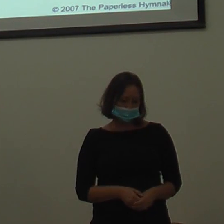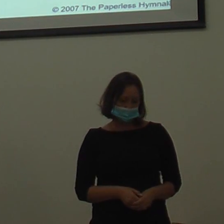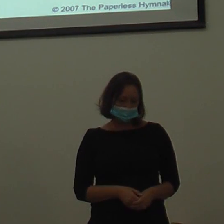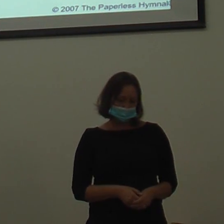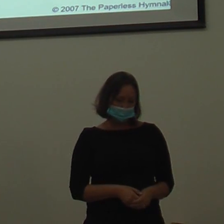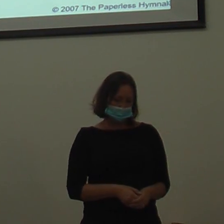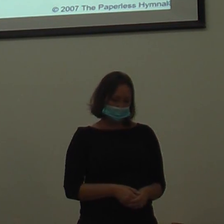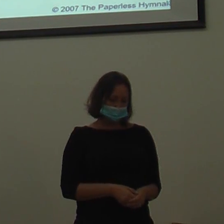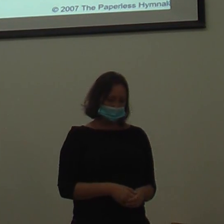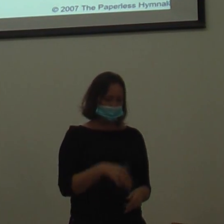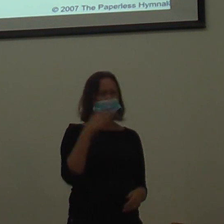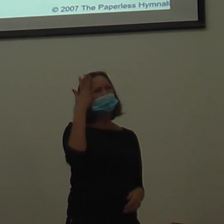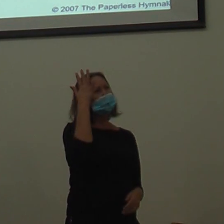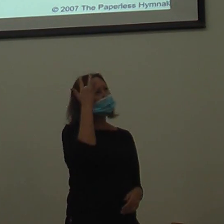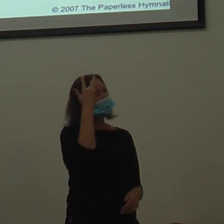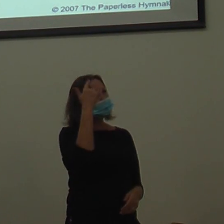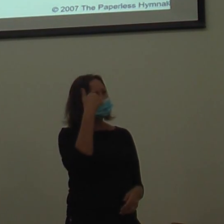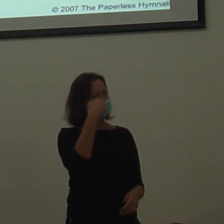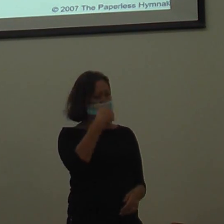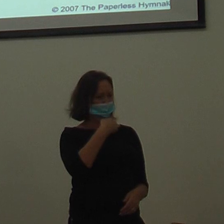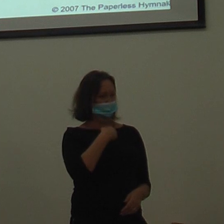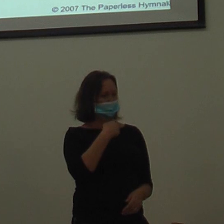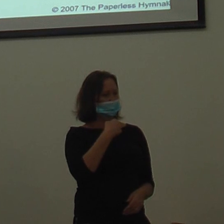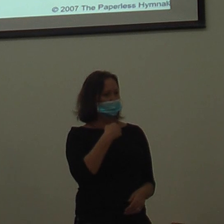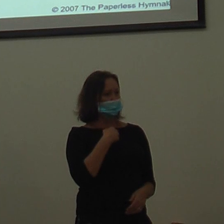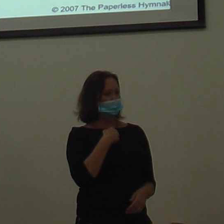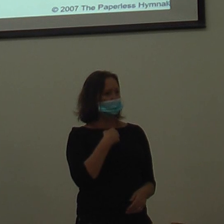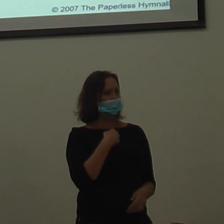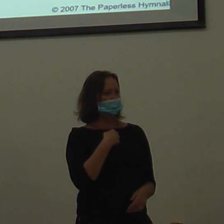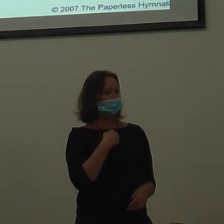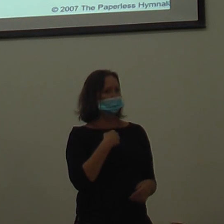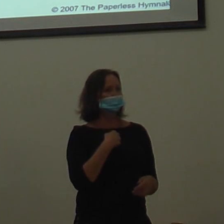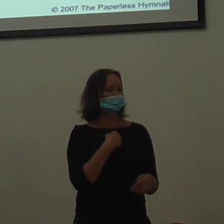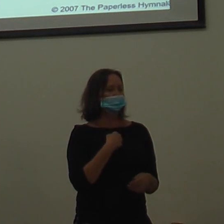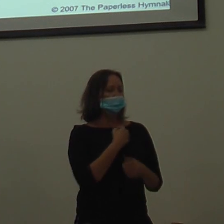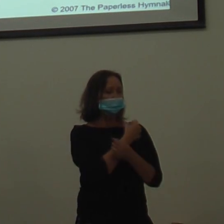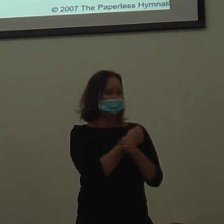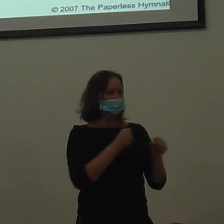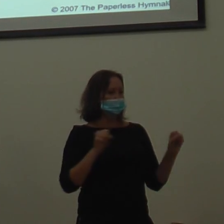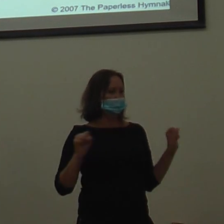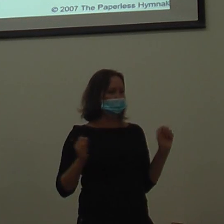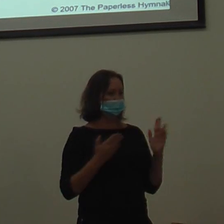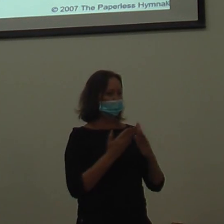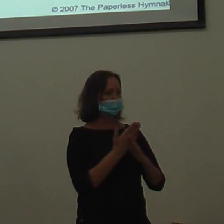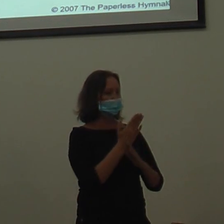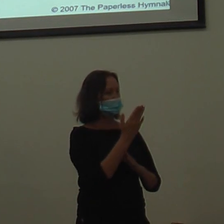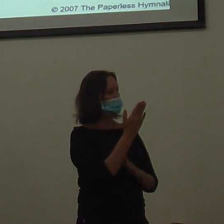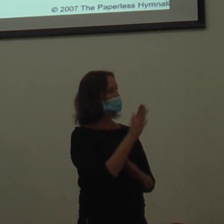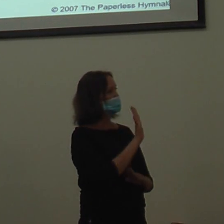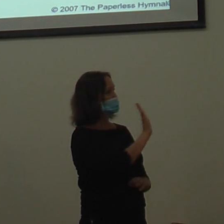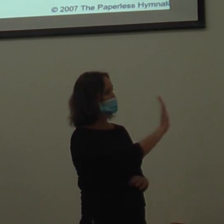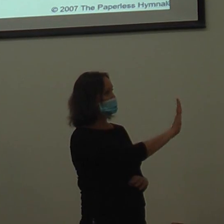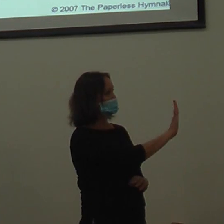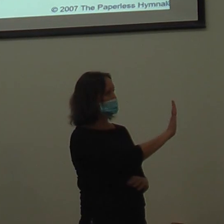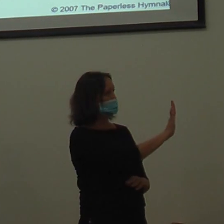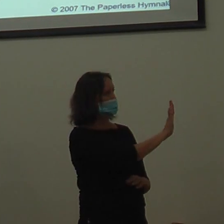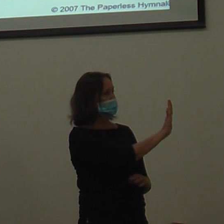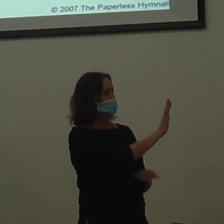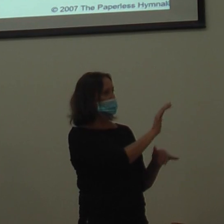resurrection. Why should I gain from His